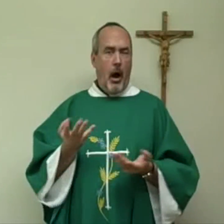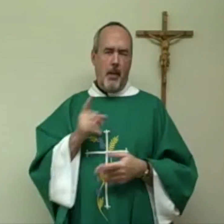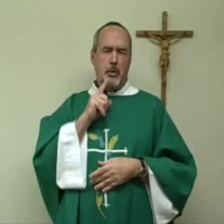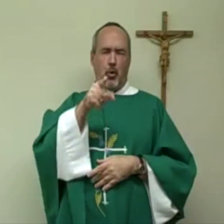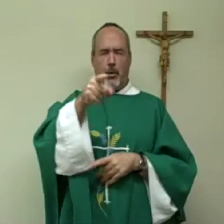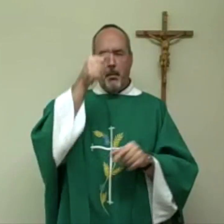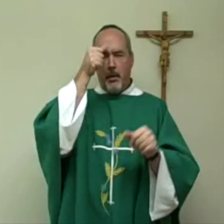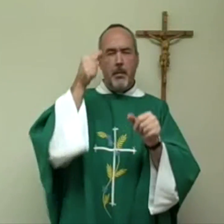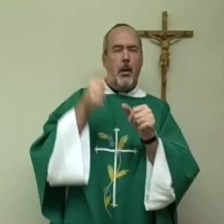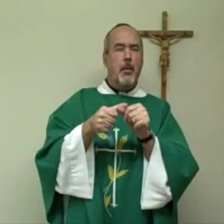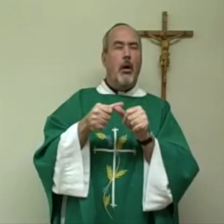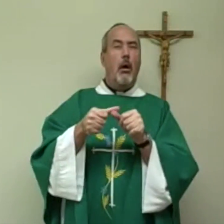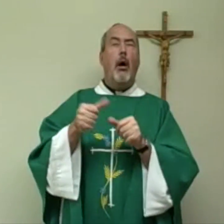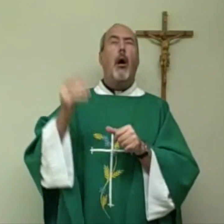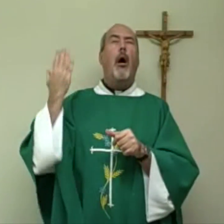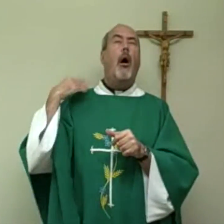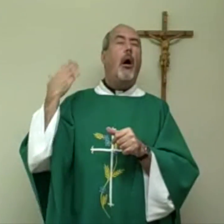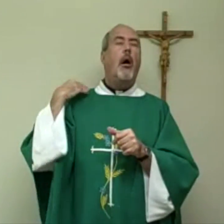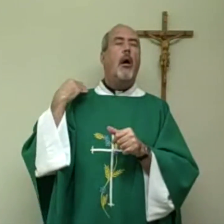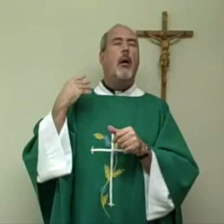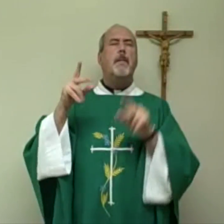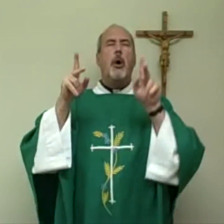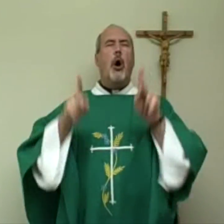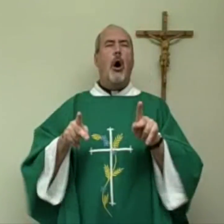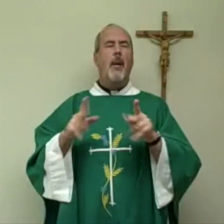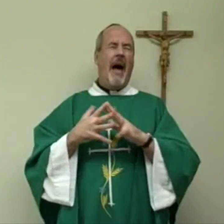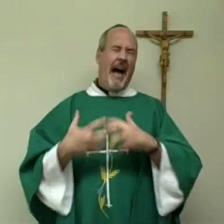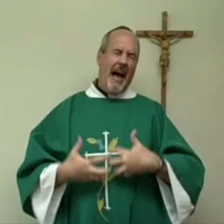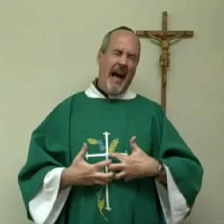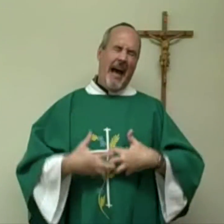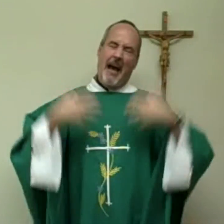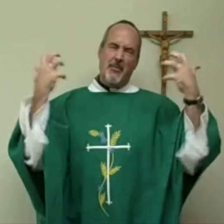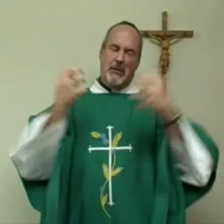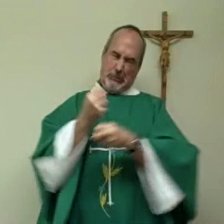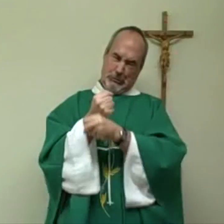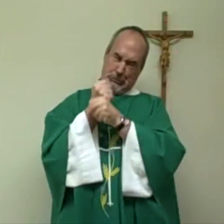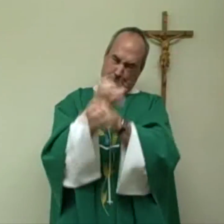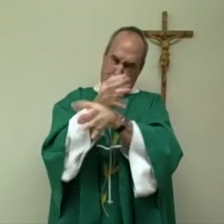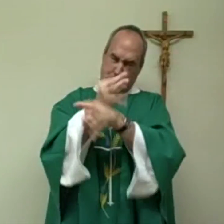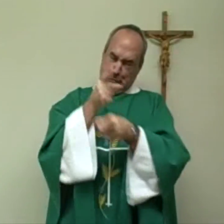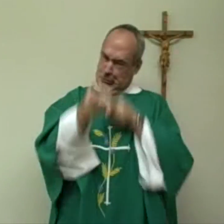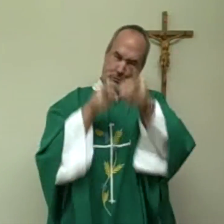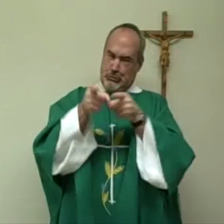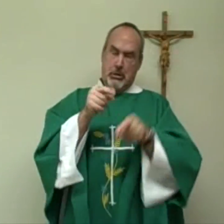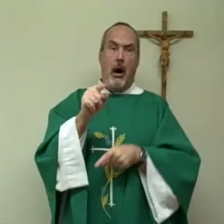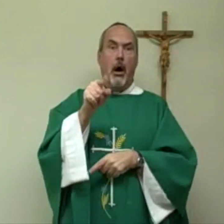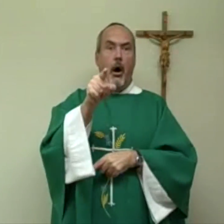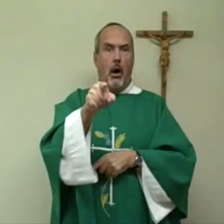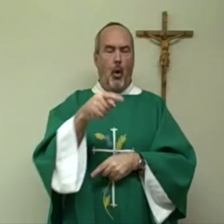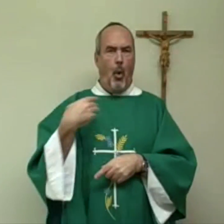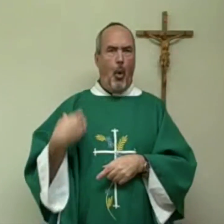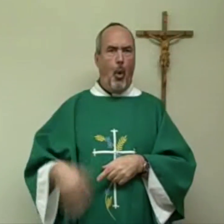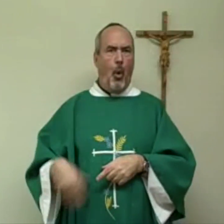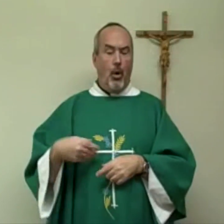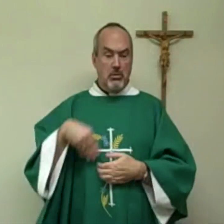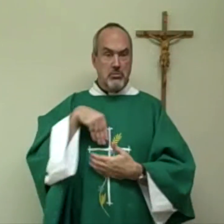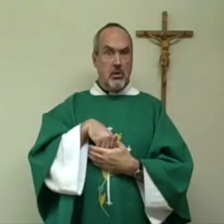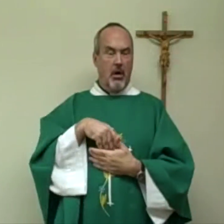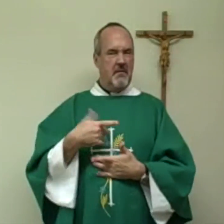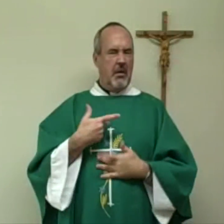murder. And what he said was right. If you remember back sometime in your life where somebody insulted you